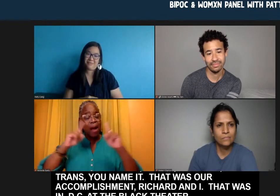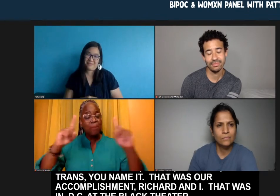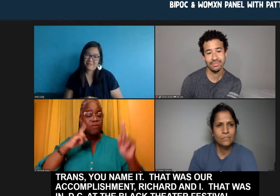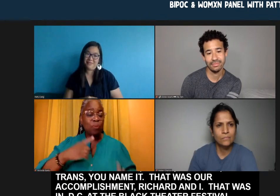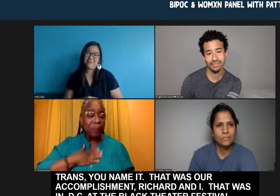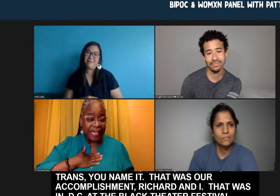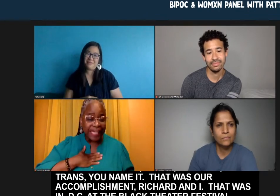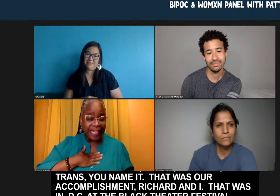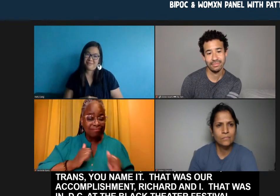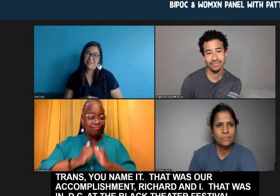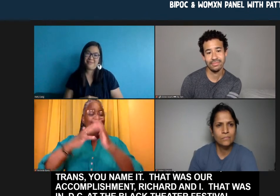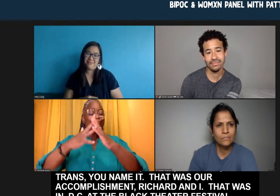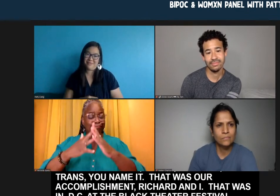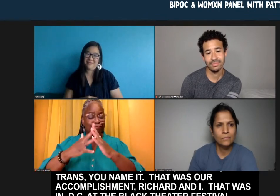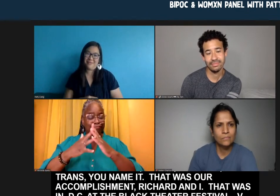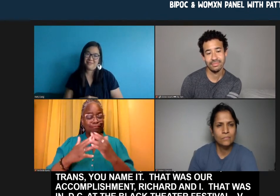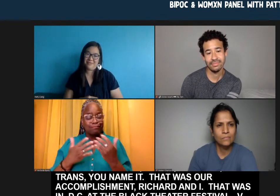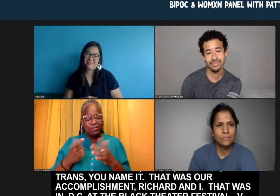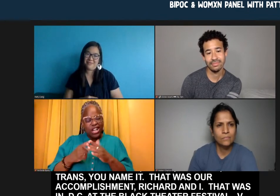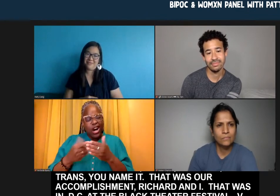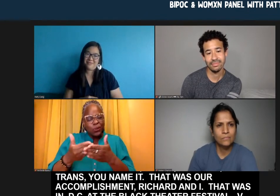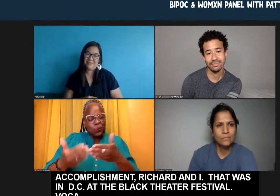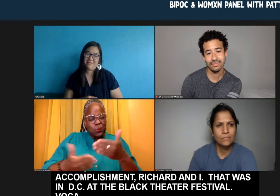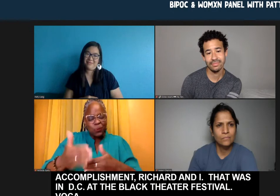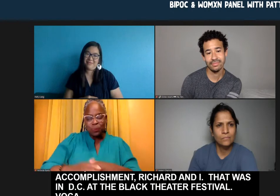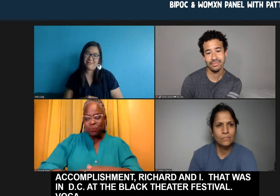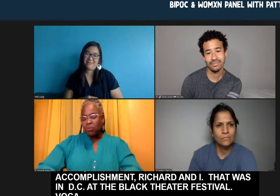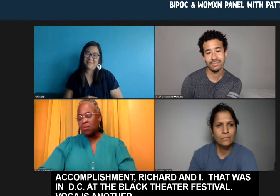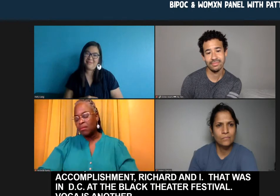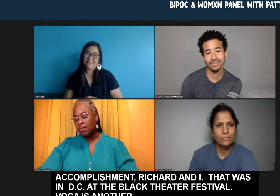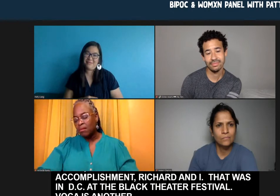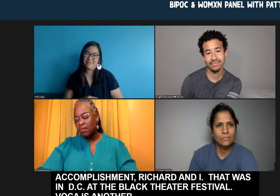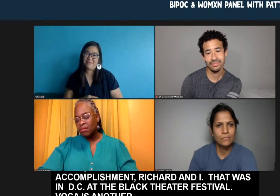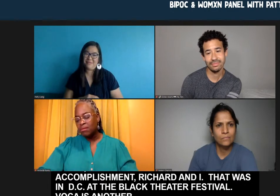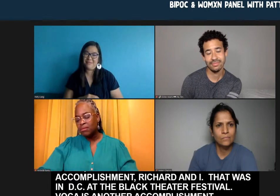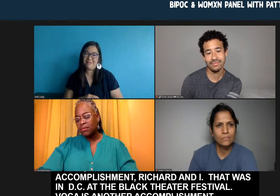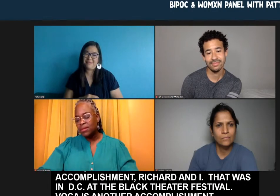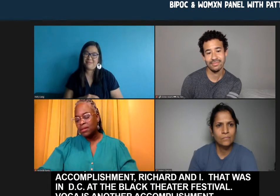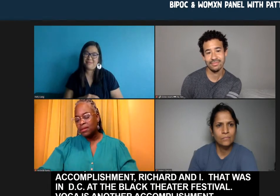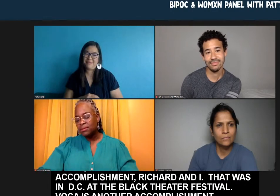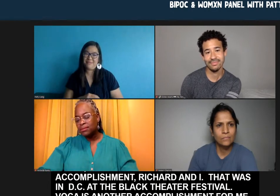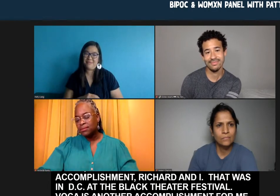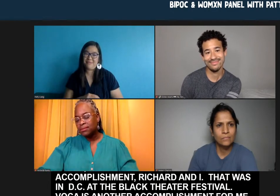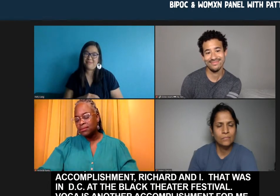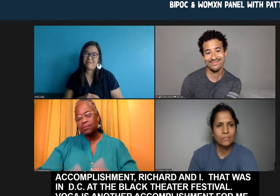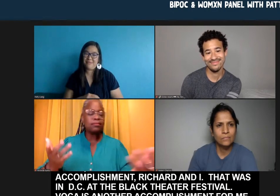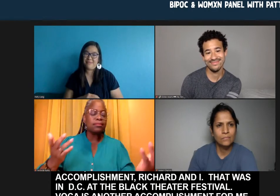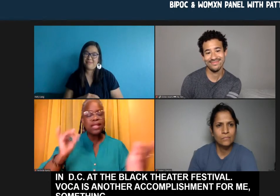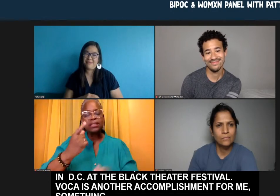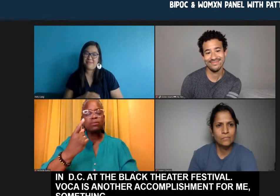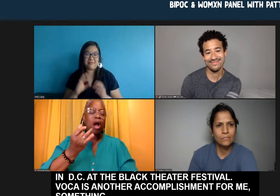another one, another accomplishment for me, something that I founded and established, and it's still going.